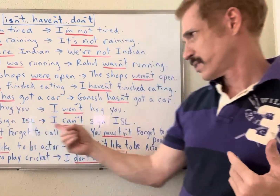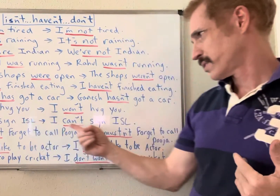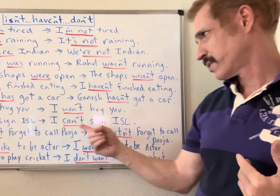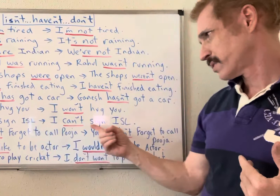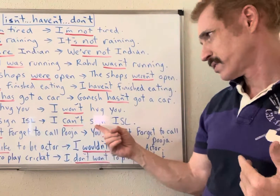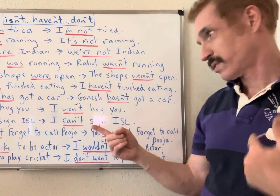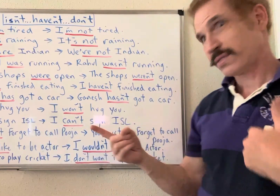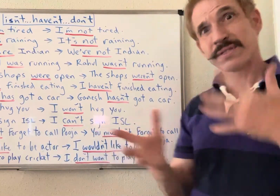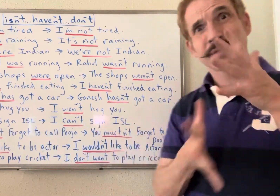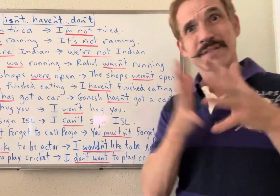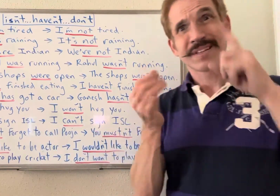know,